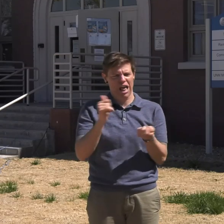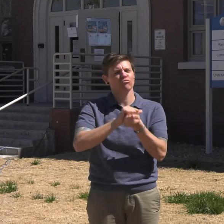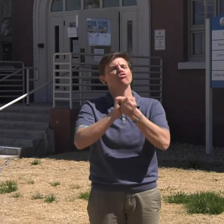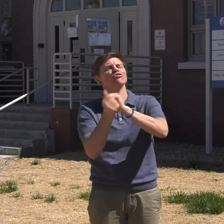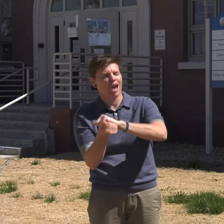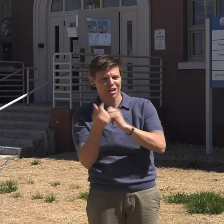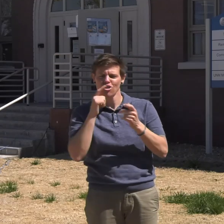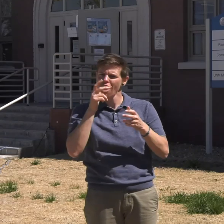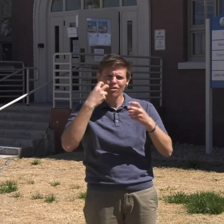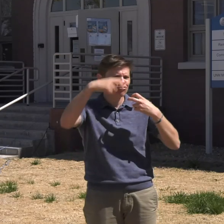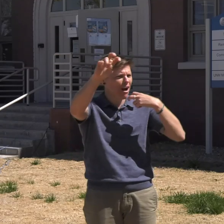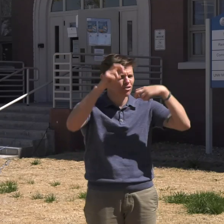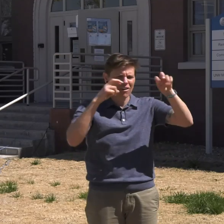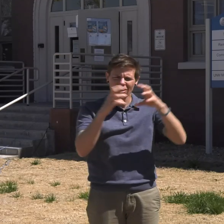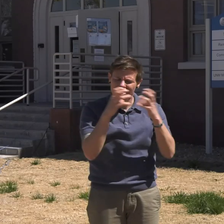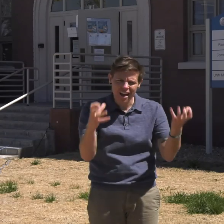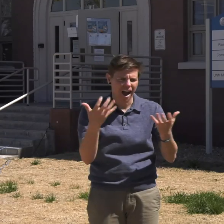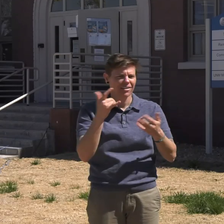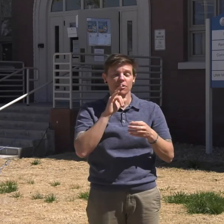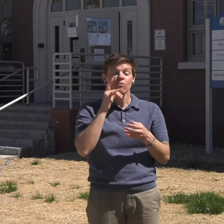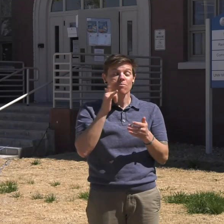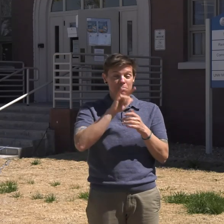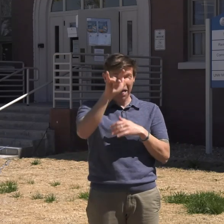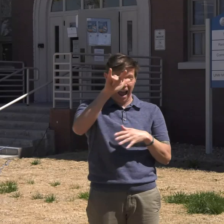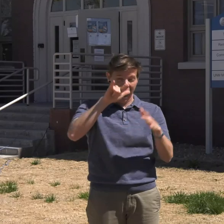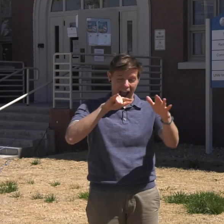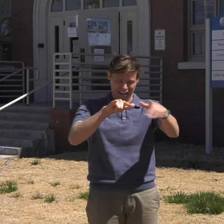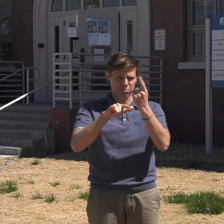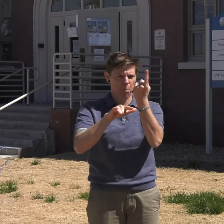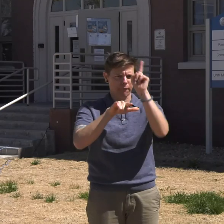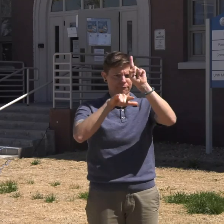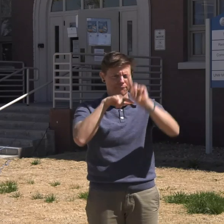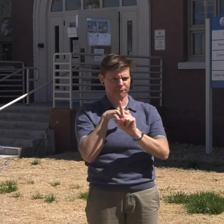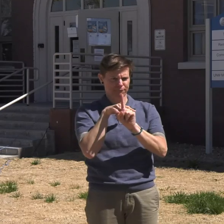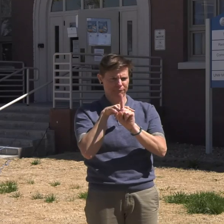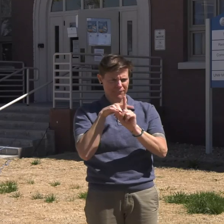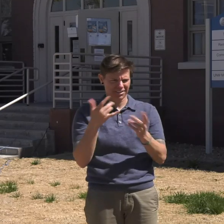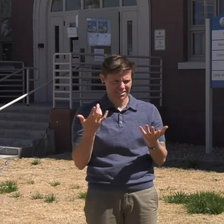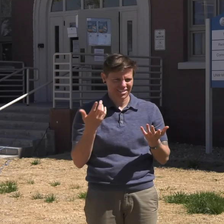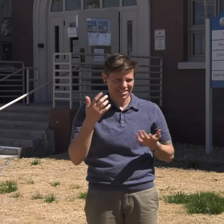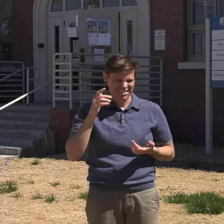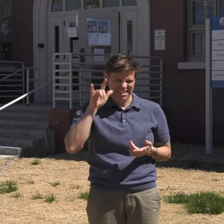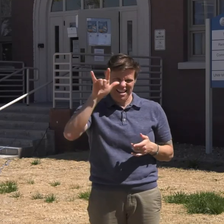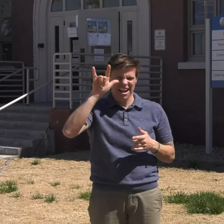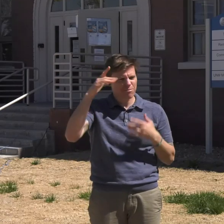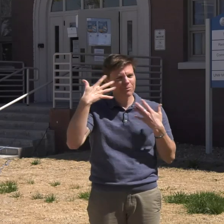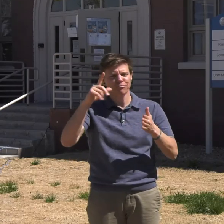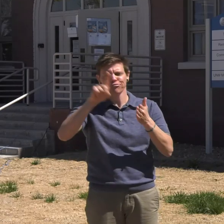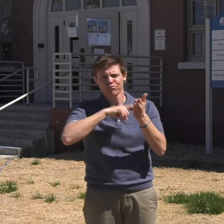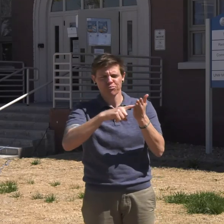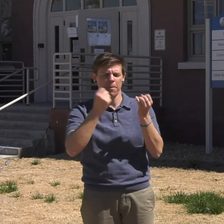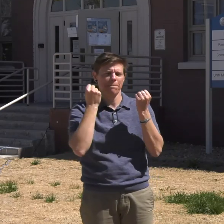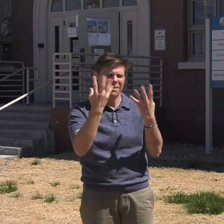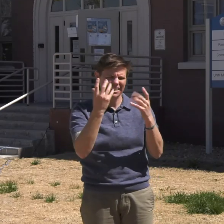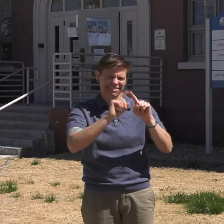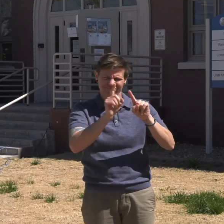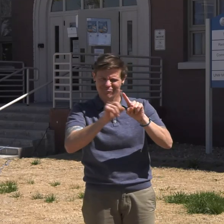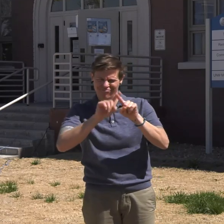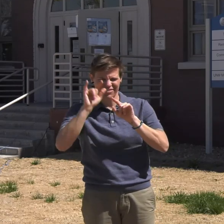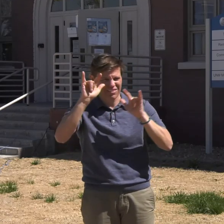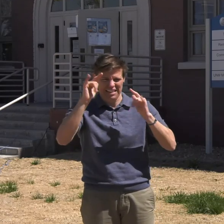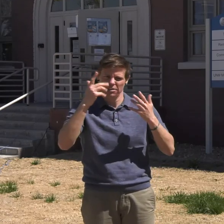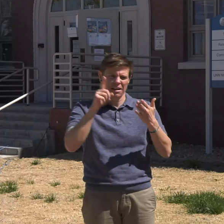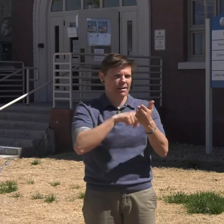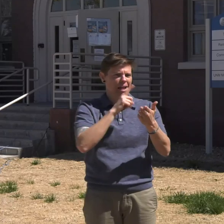one person on them. And actually, I believe one airline has already canceled a lot of flights, including all their flights into the Sunport. So